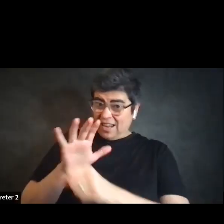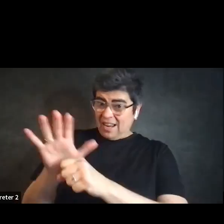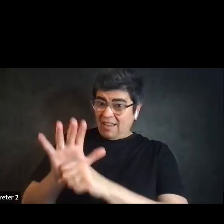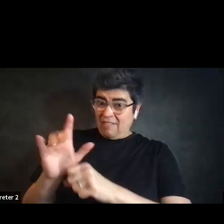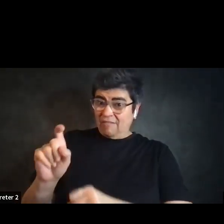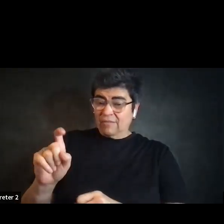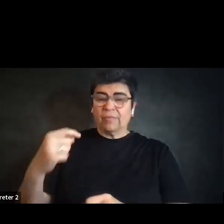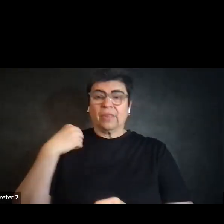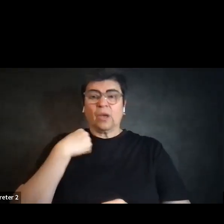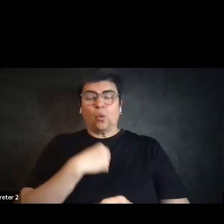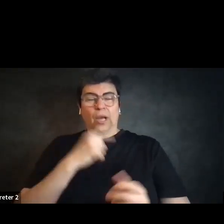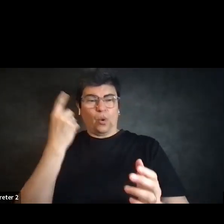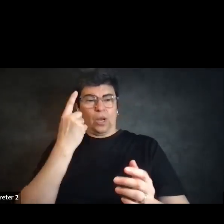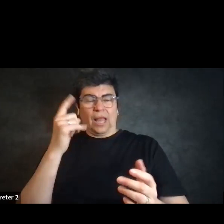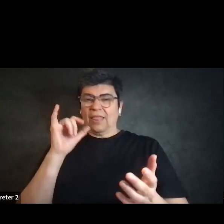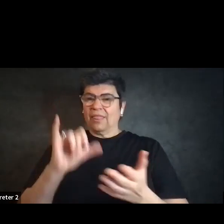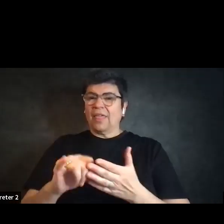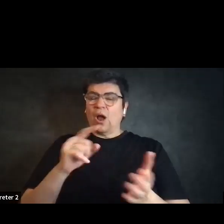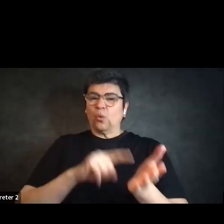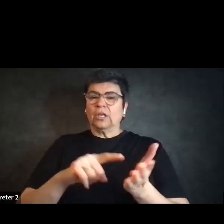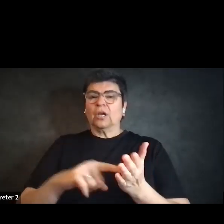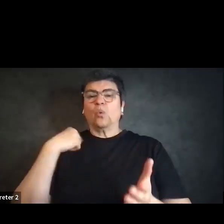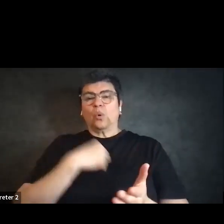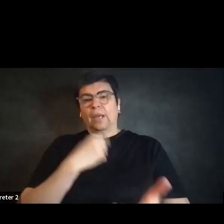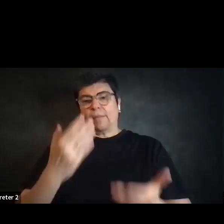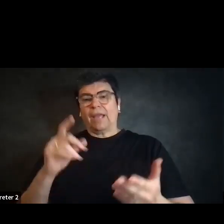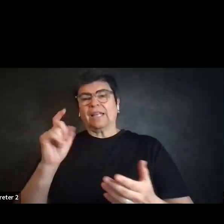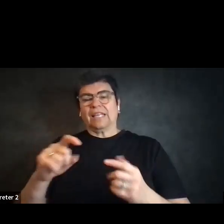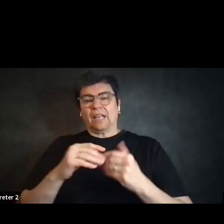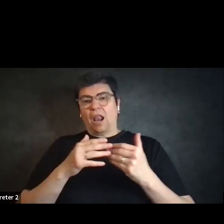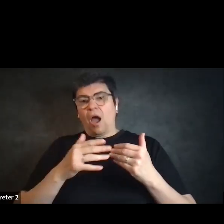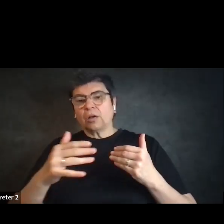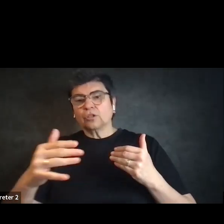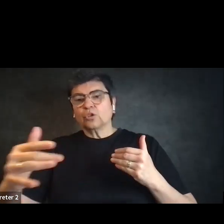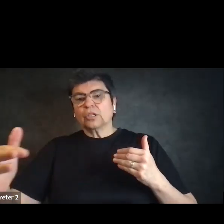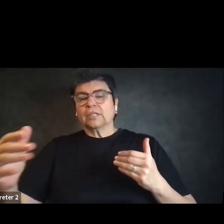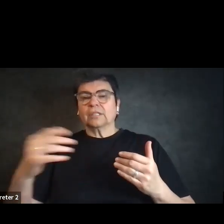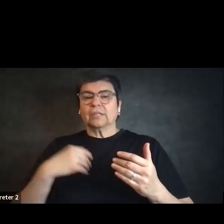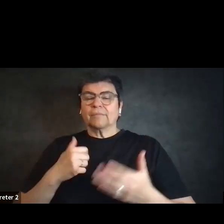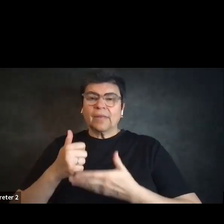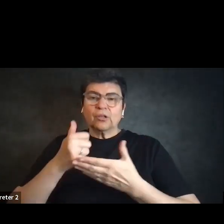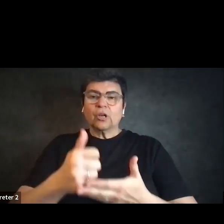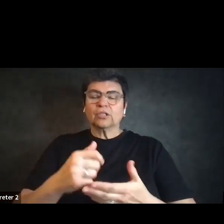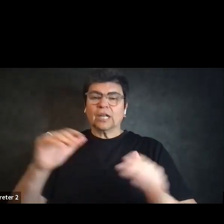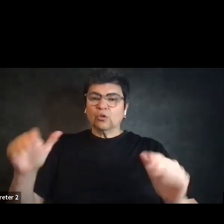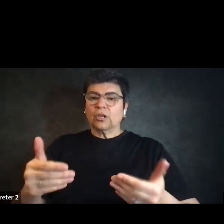realized from this research that perhaps what we need is a longitudinal introduction of disability competencies